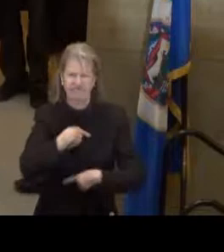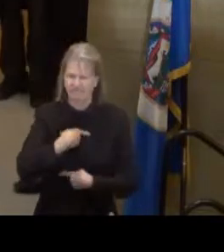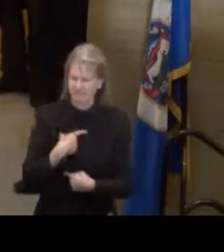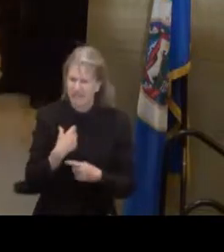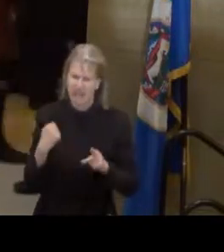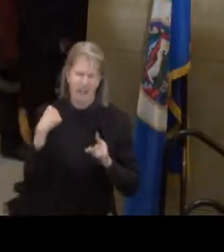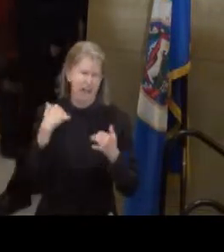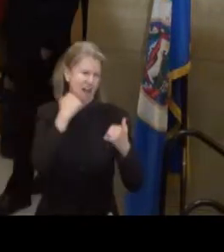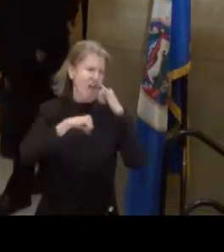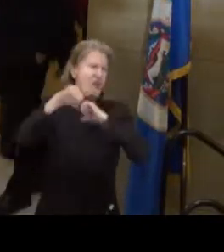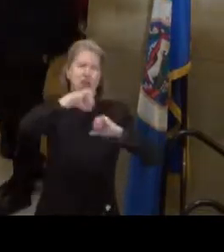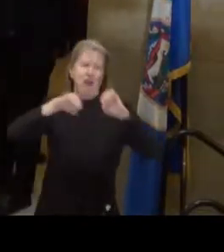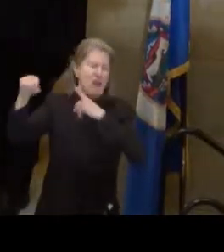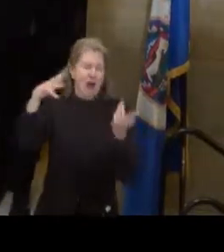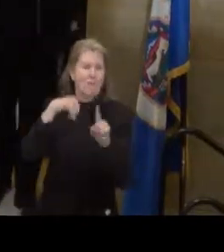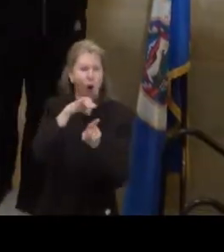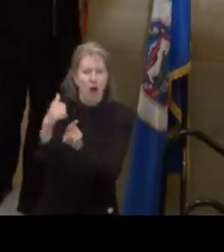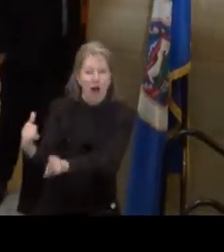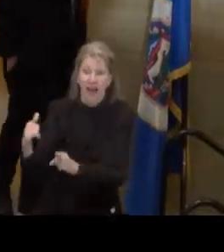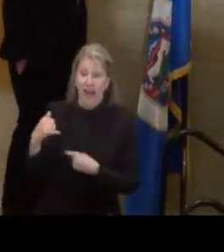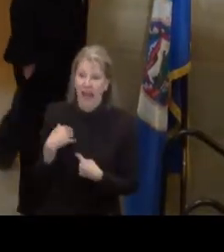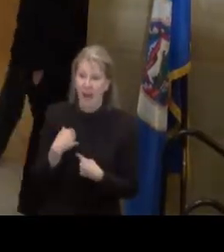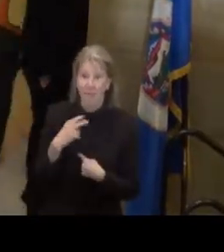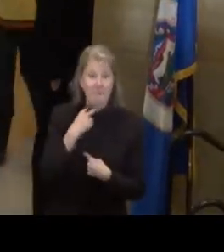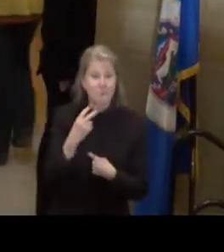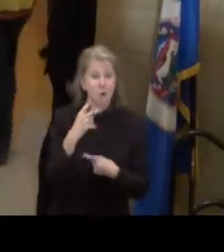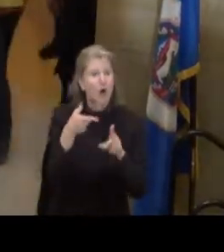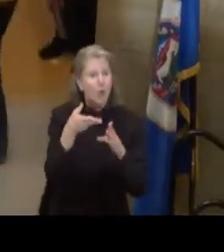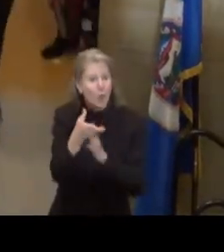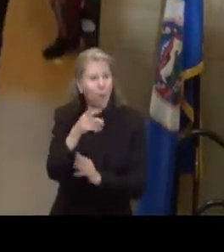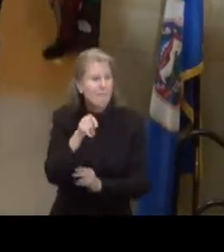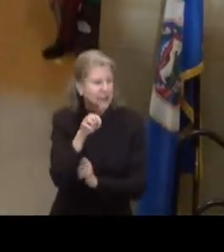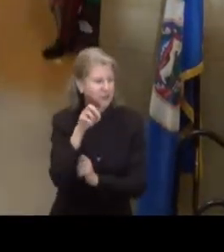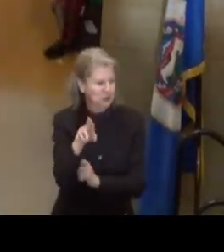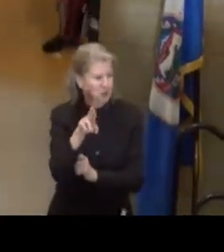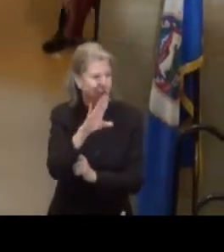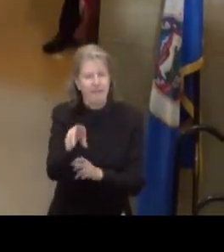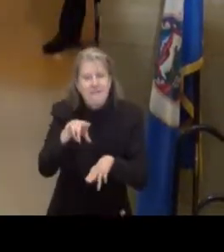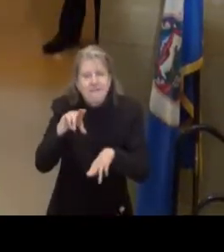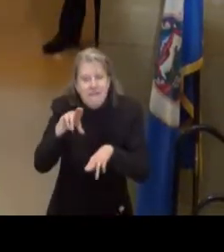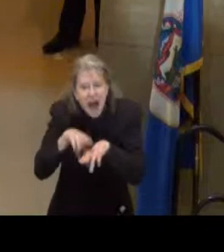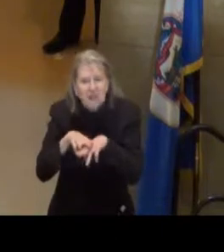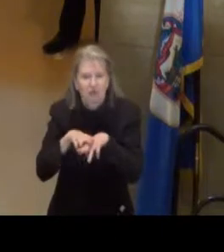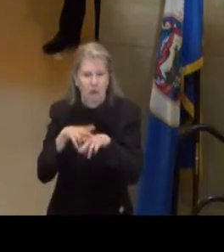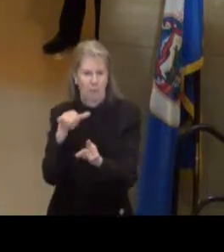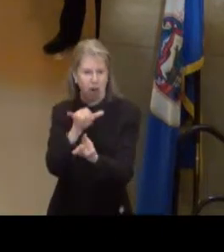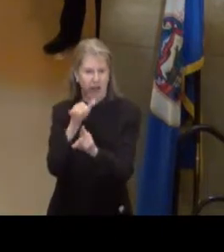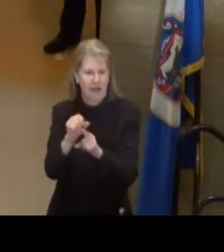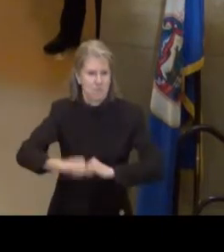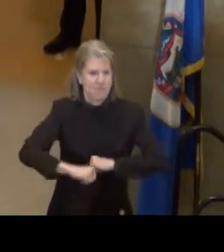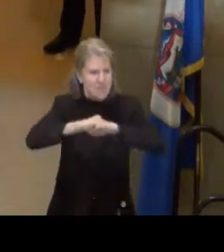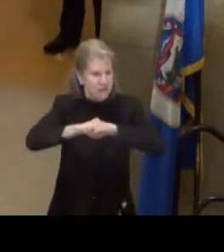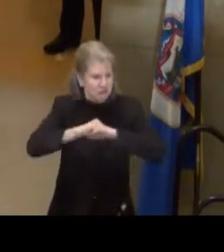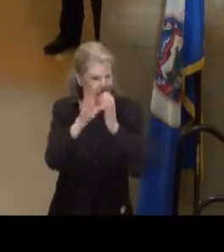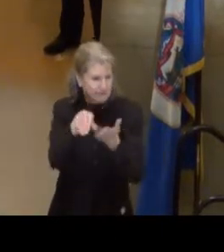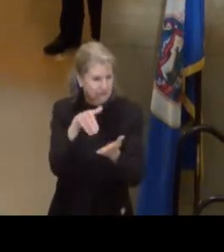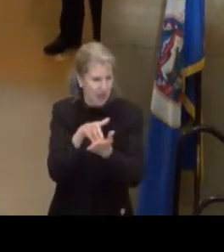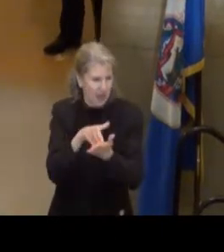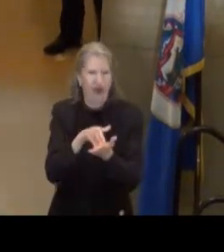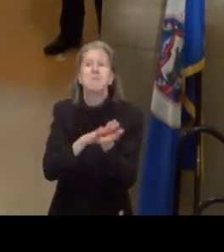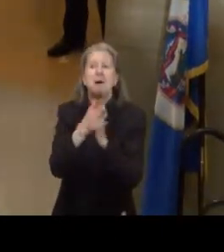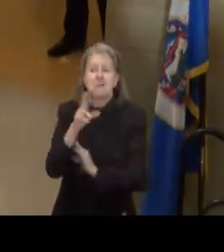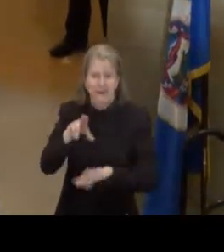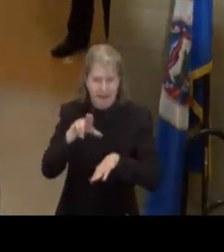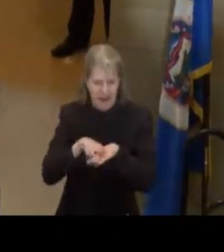I was so sick and tired of it. I found my voice through PACER's National Bullying Prevention Center, and through that I've become a national